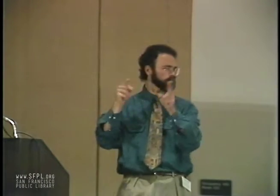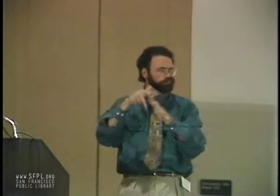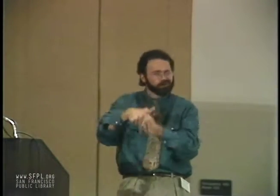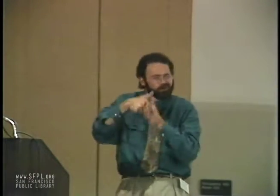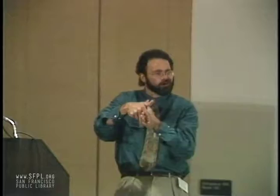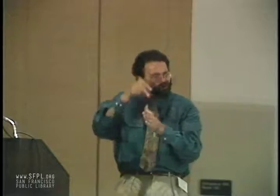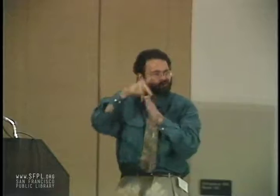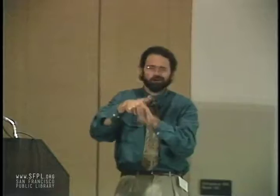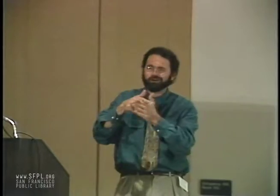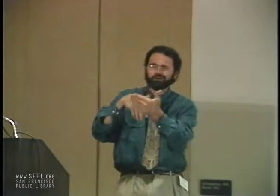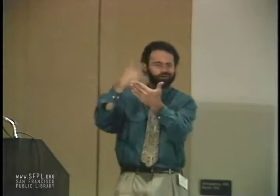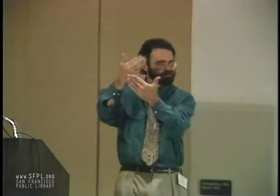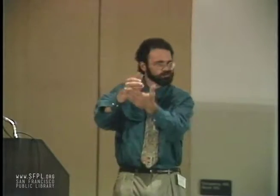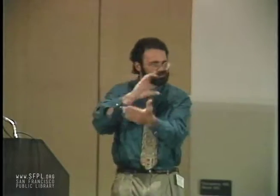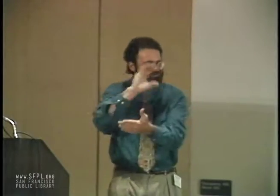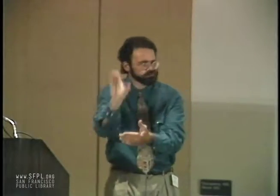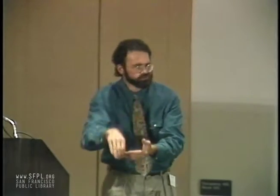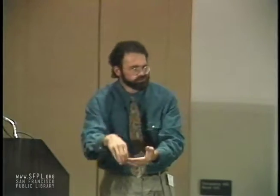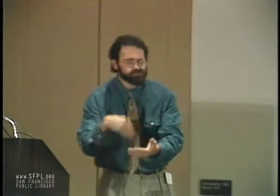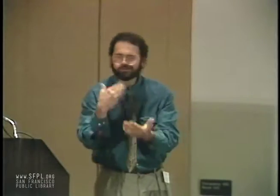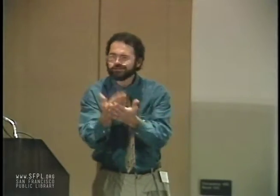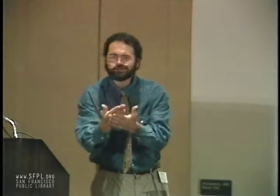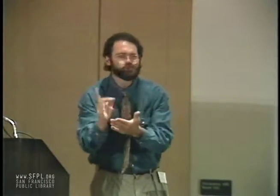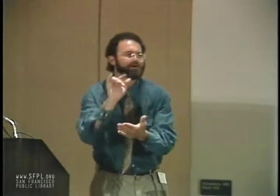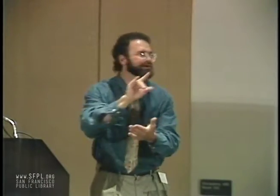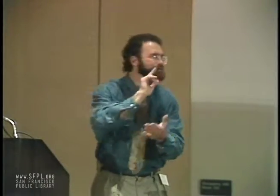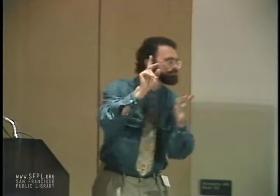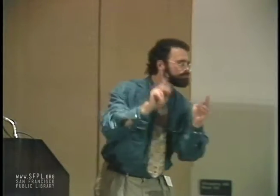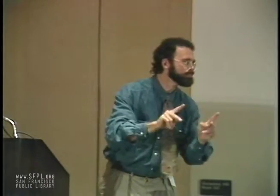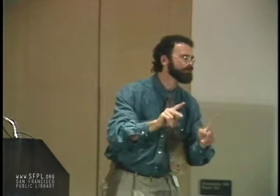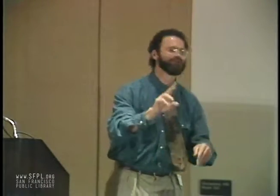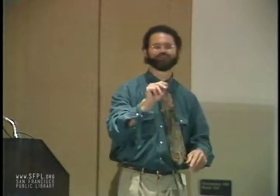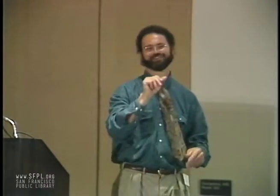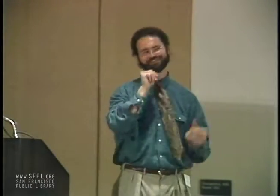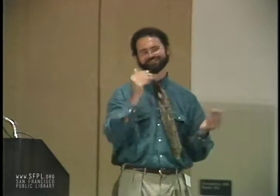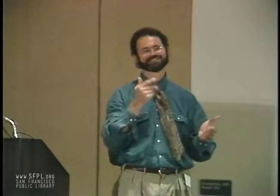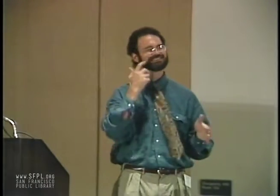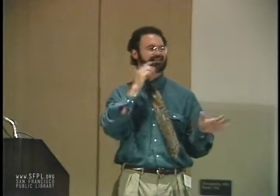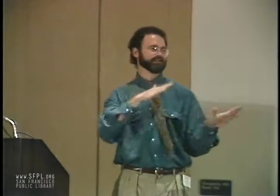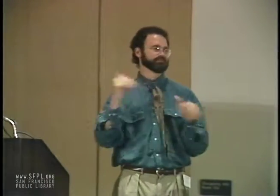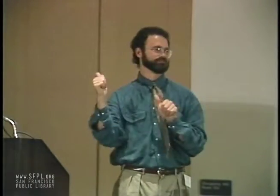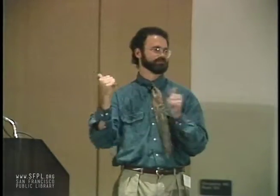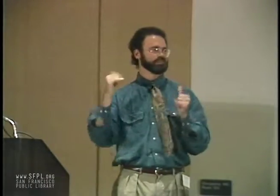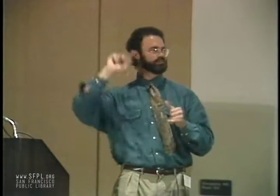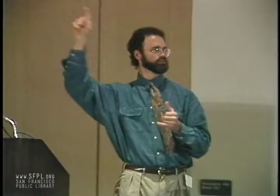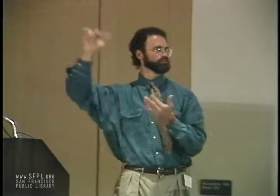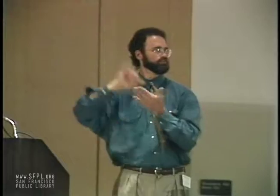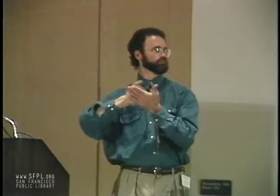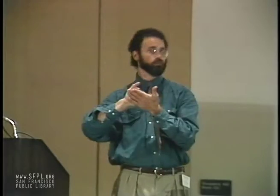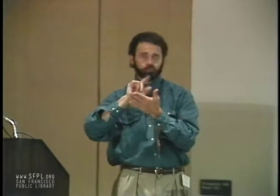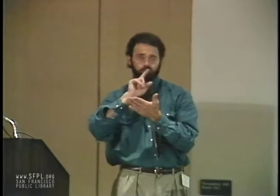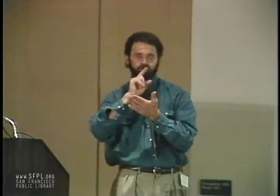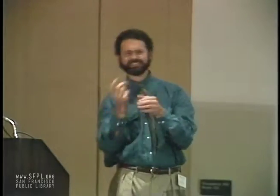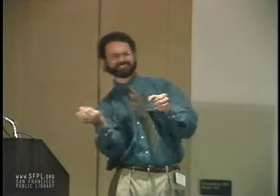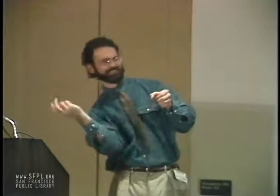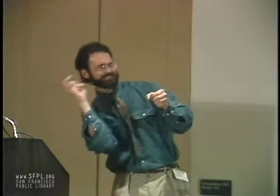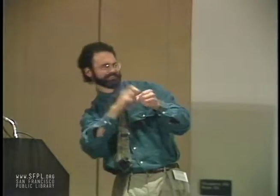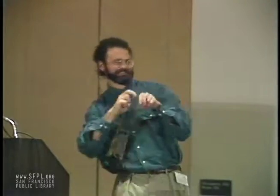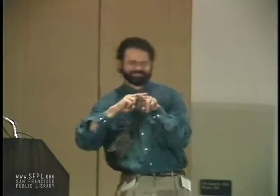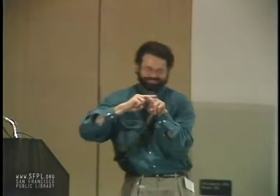so people would hurry. They got on horseback to ride to Chicago to get there and find out where this person was. And they were told, oh, I'm sorry, he left. He went to New York.